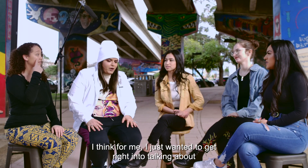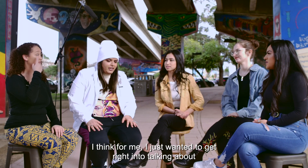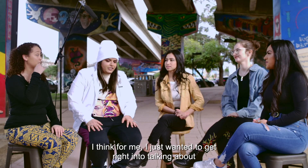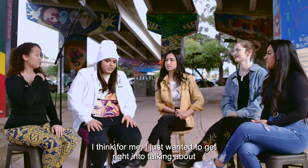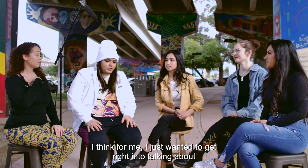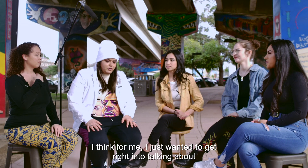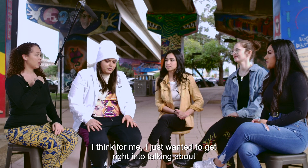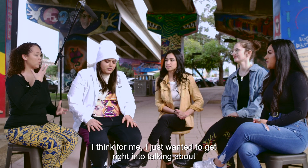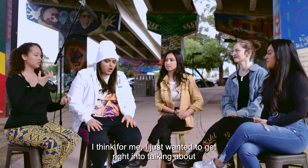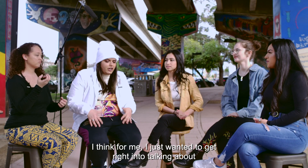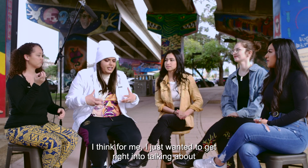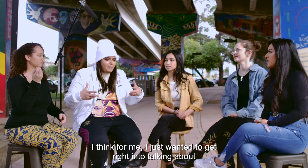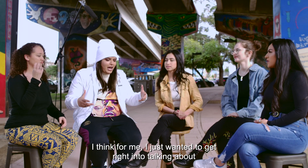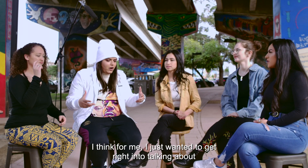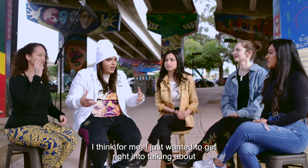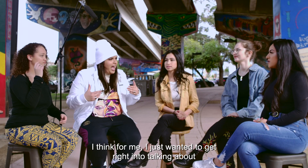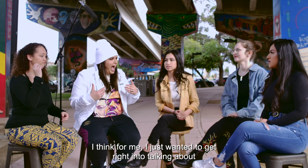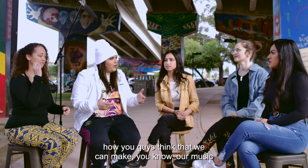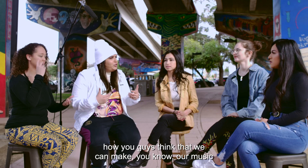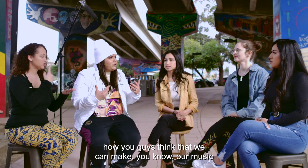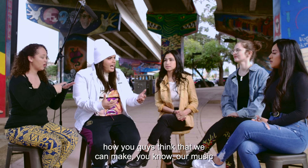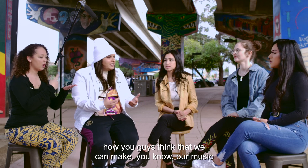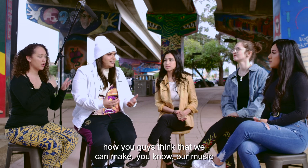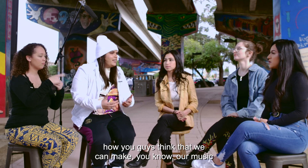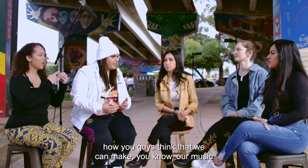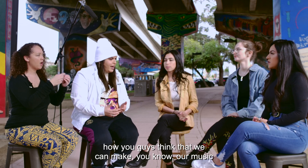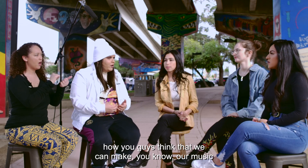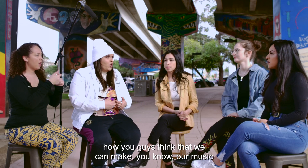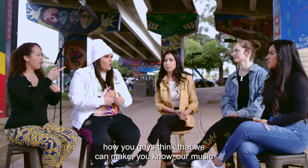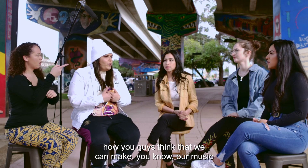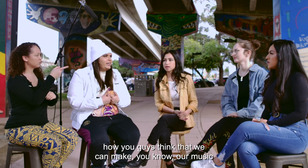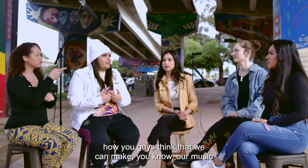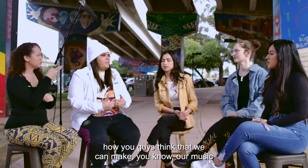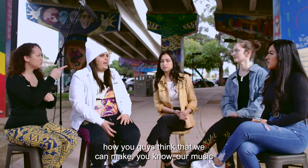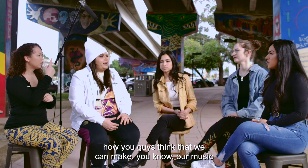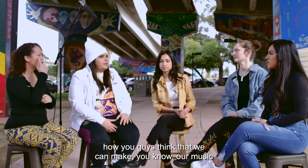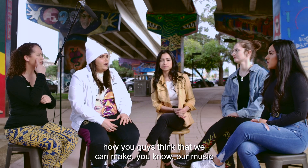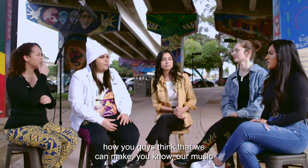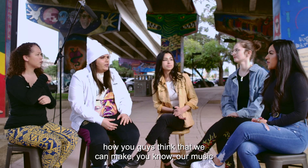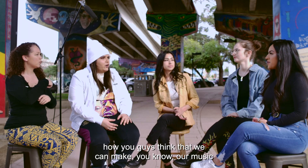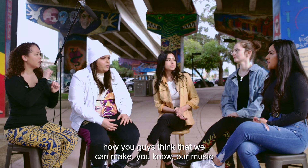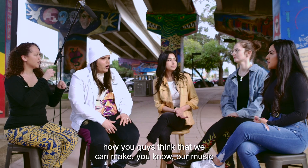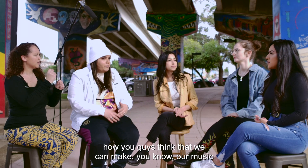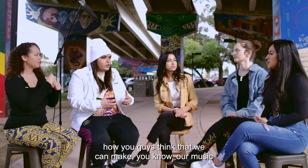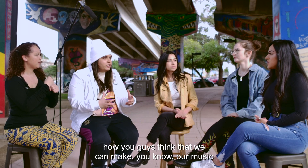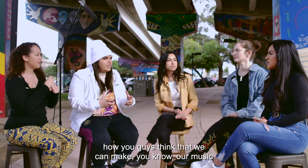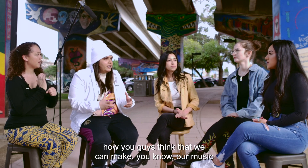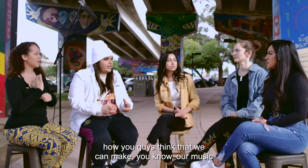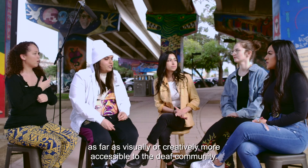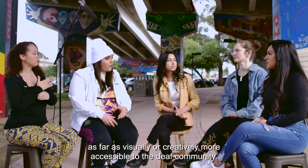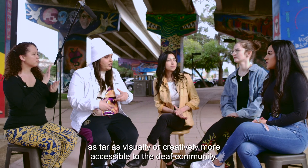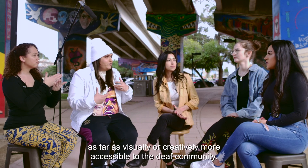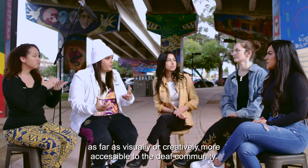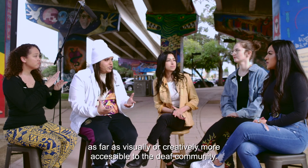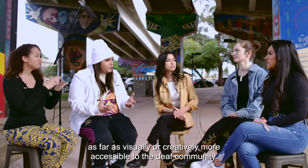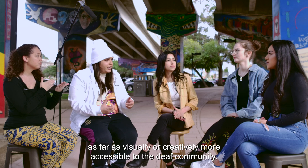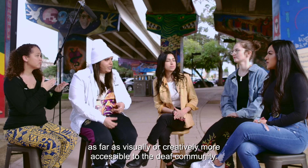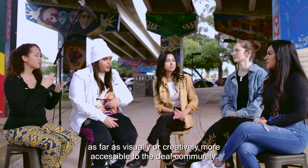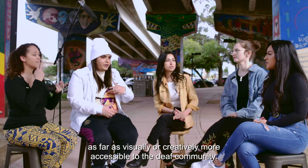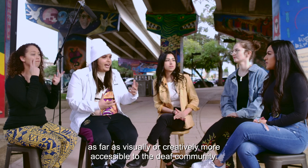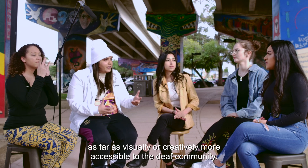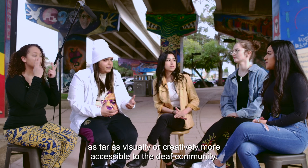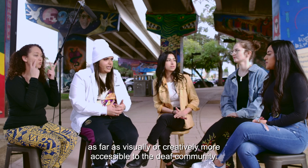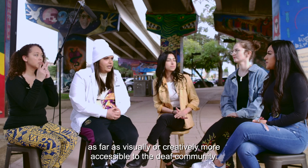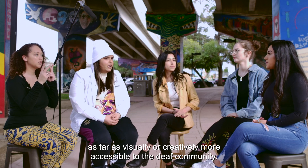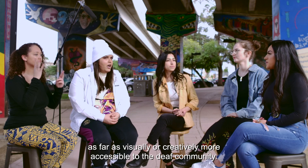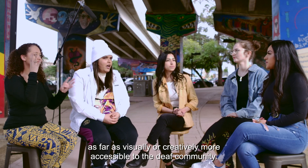to get right into talking about how you guys think that we can make, our music, as far as visually